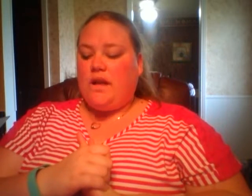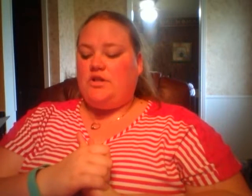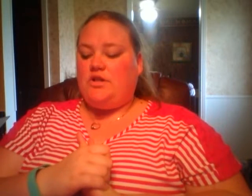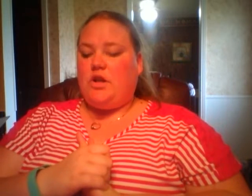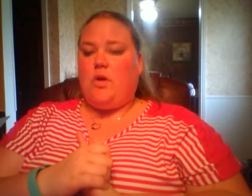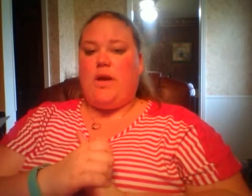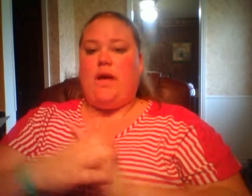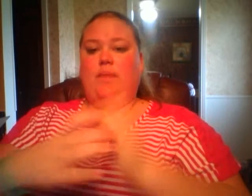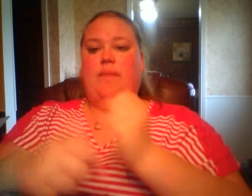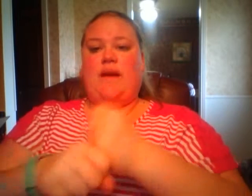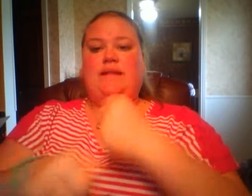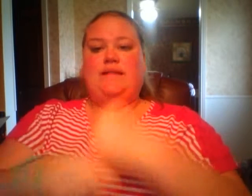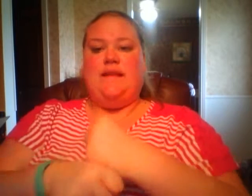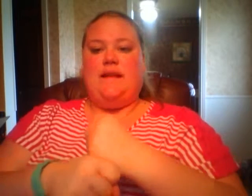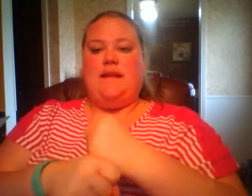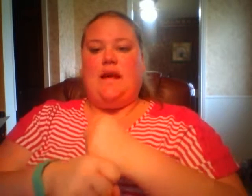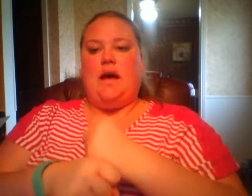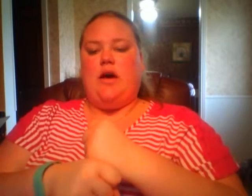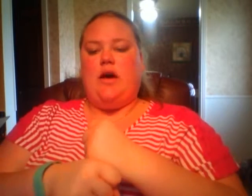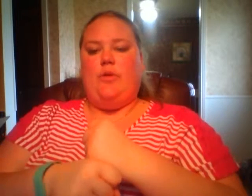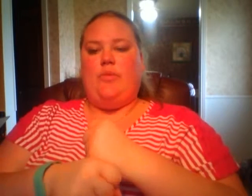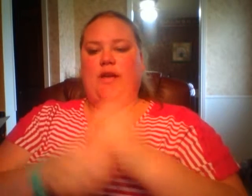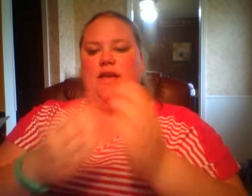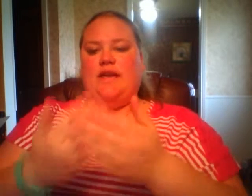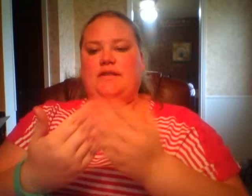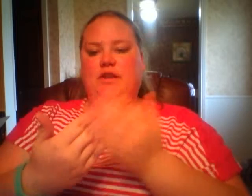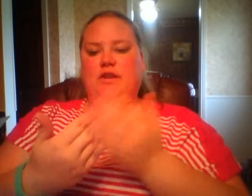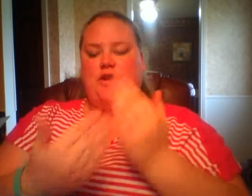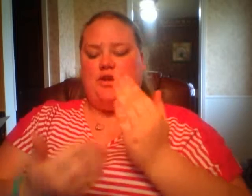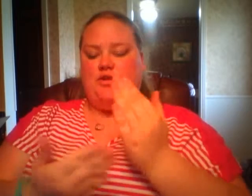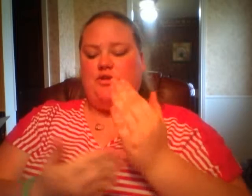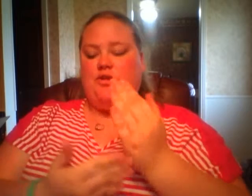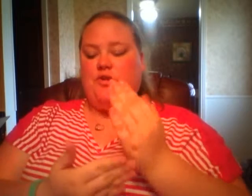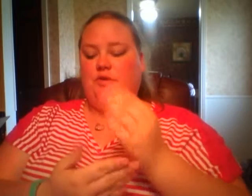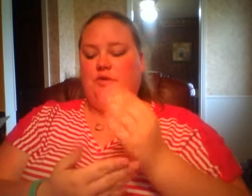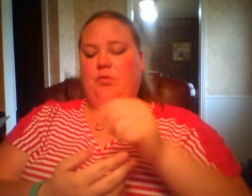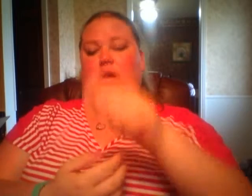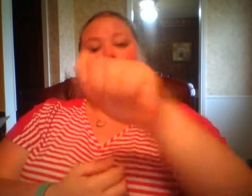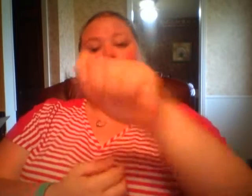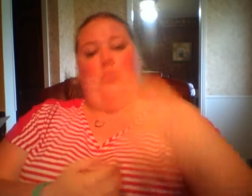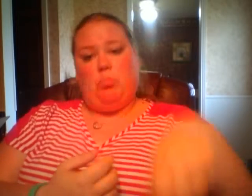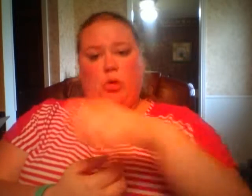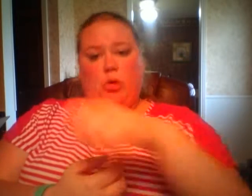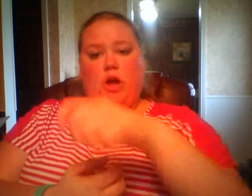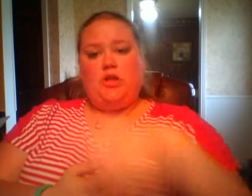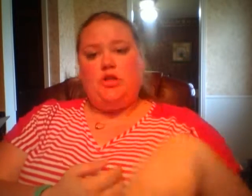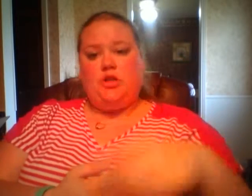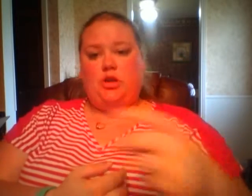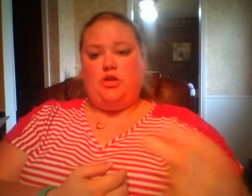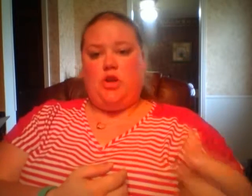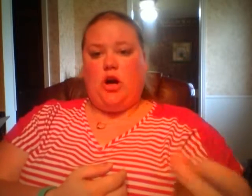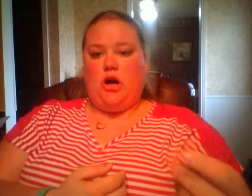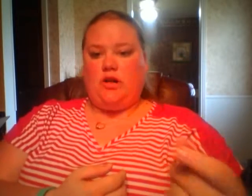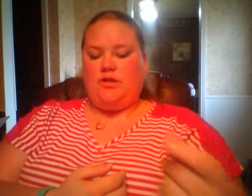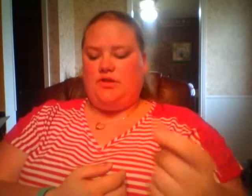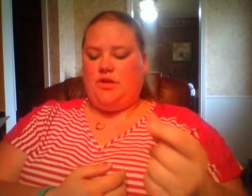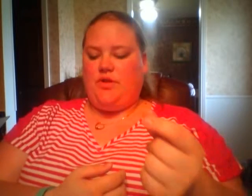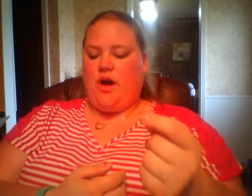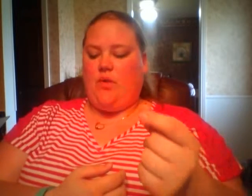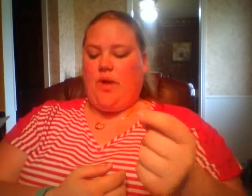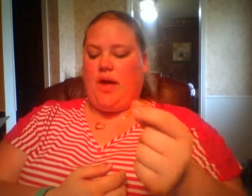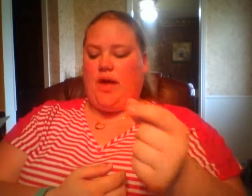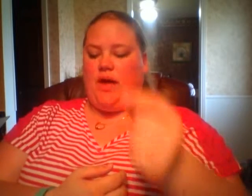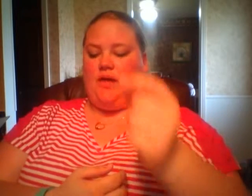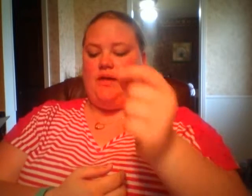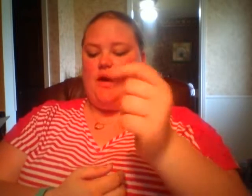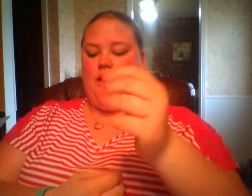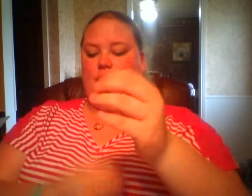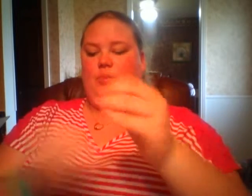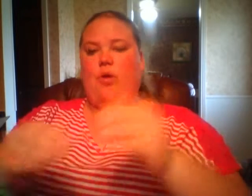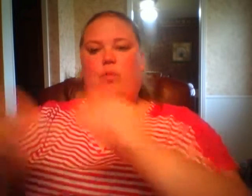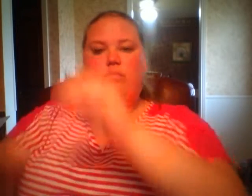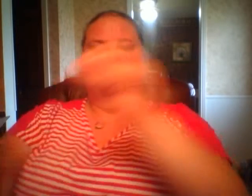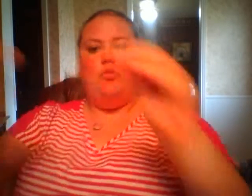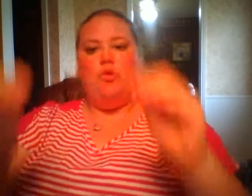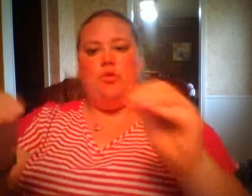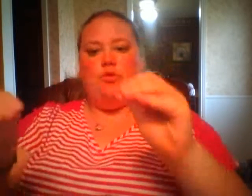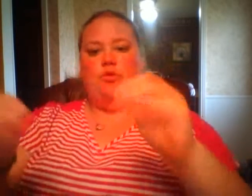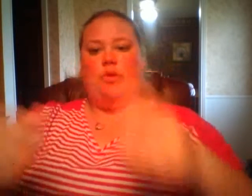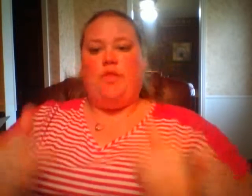And so it makes it easier to brush your dog so that way it moves with